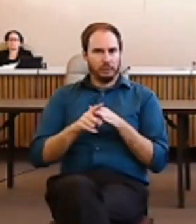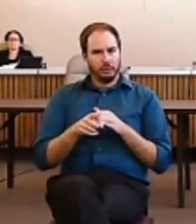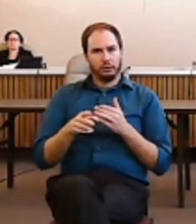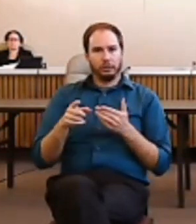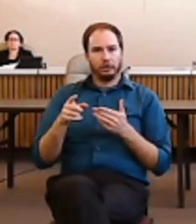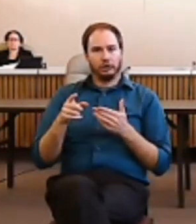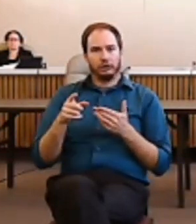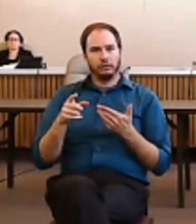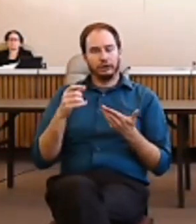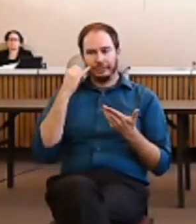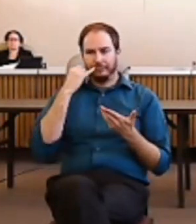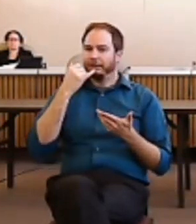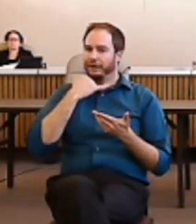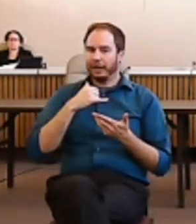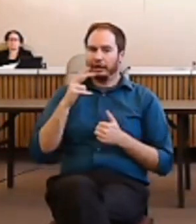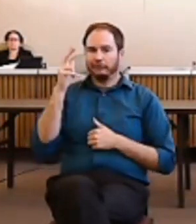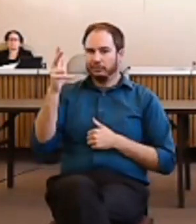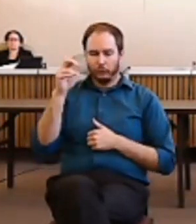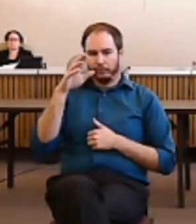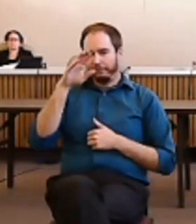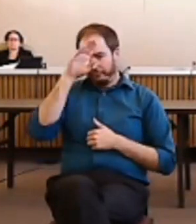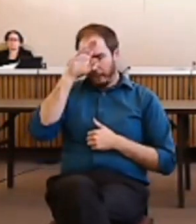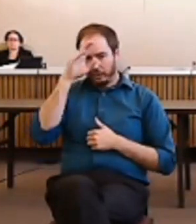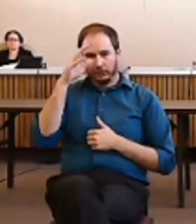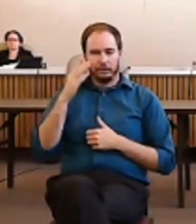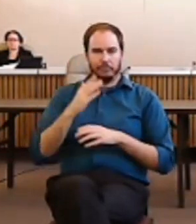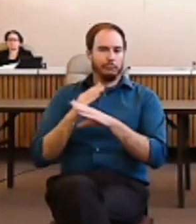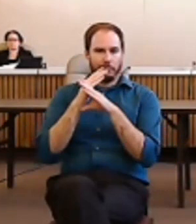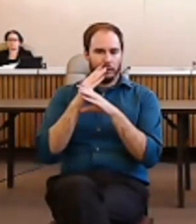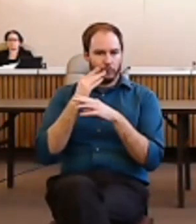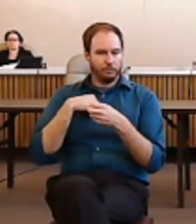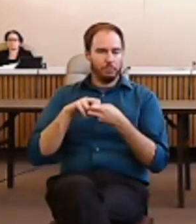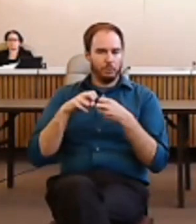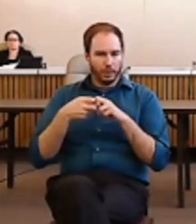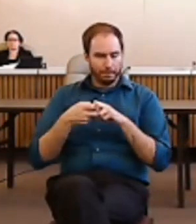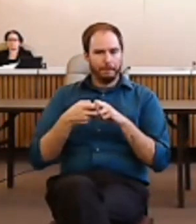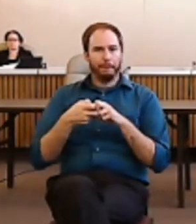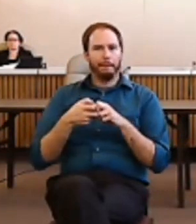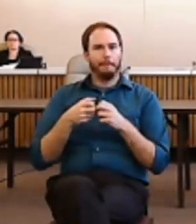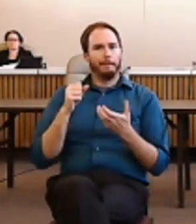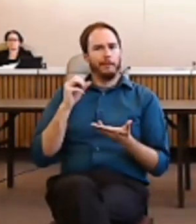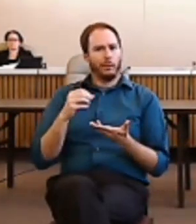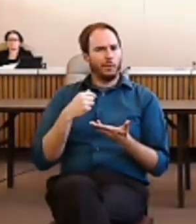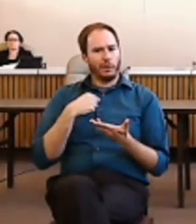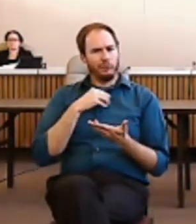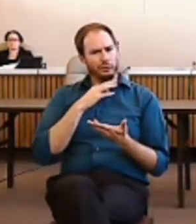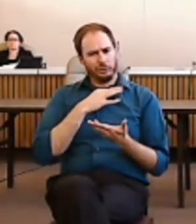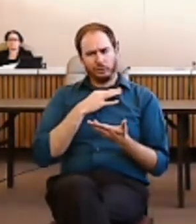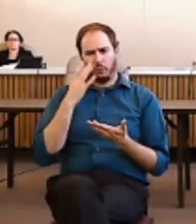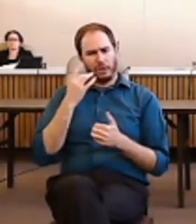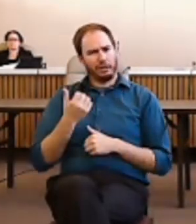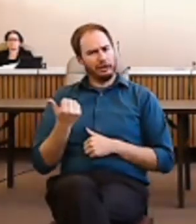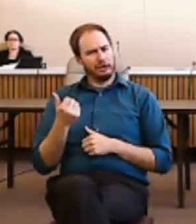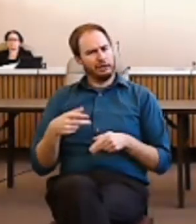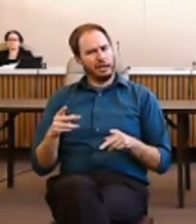an accident on that road and there's a fire, there's going to be a big problem. So I'm just wondering what makes